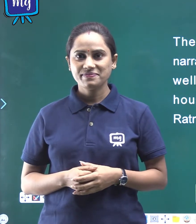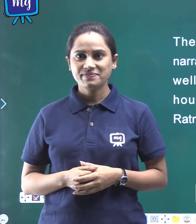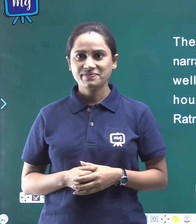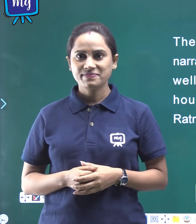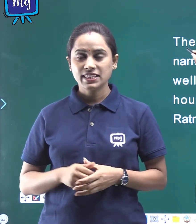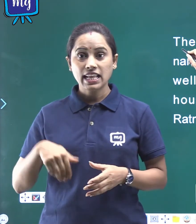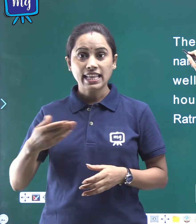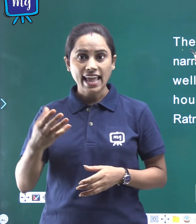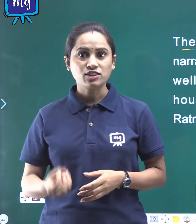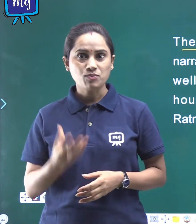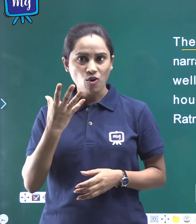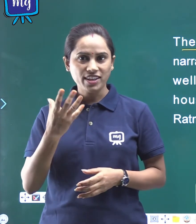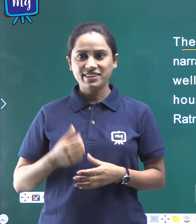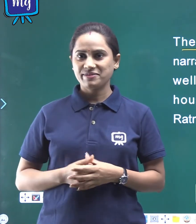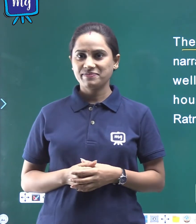The next morning,